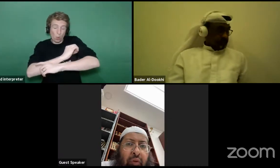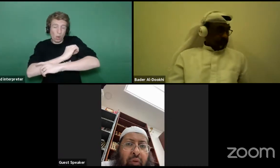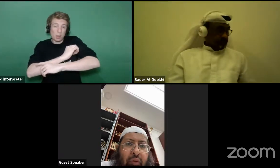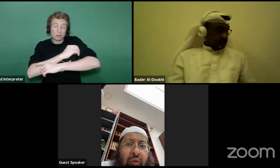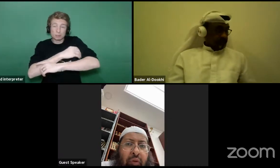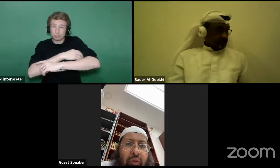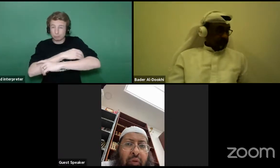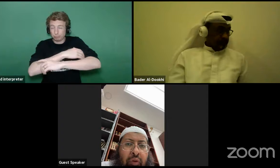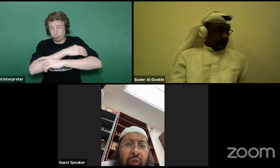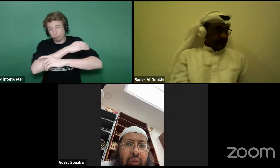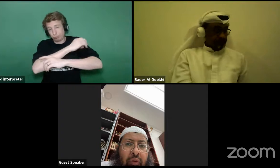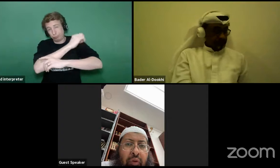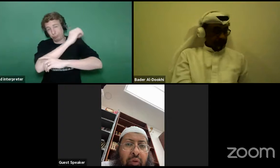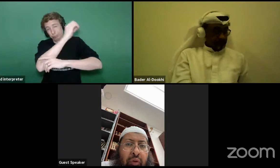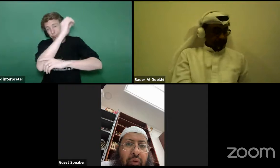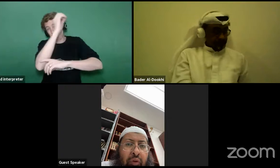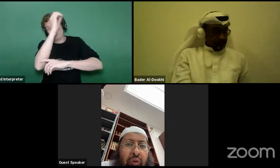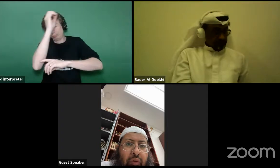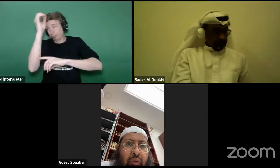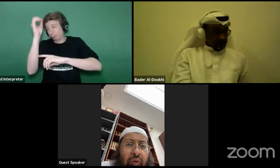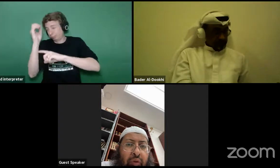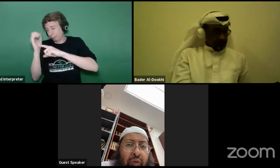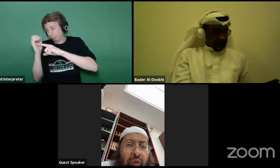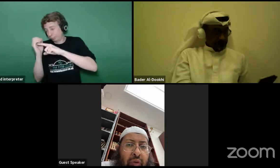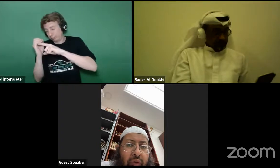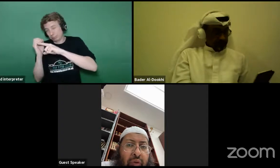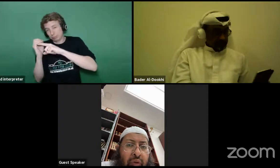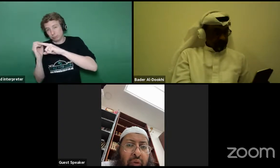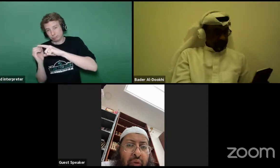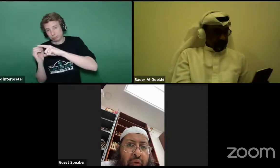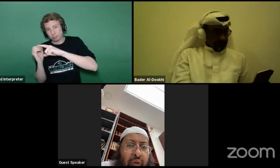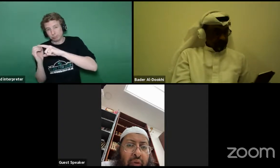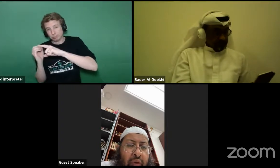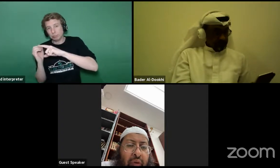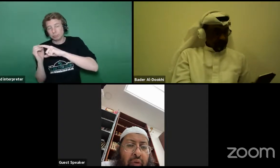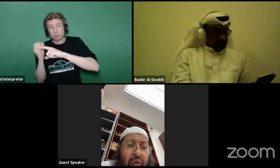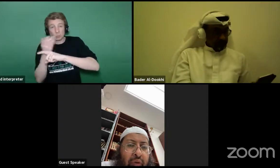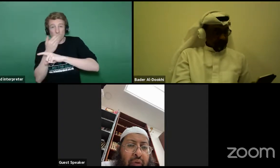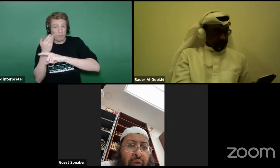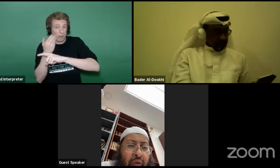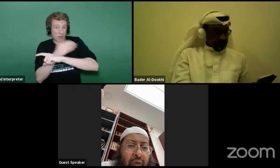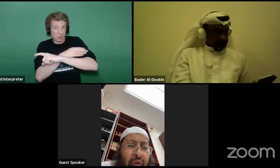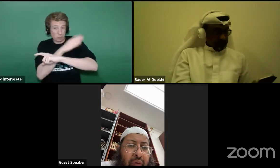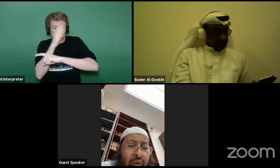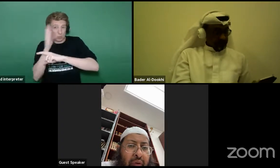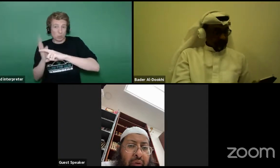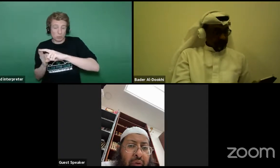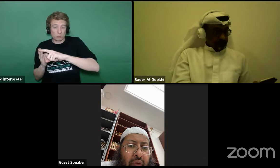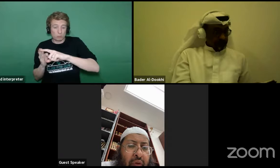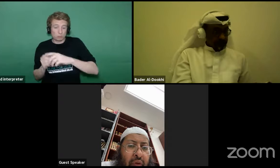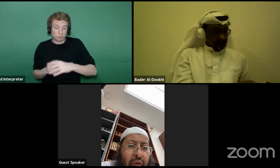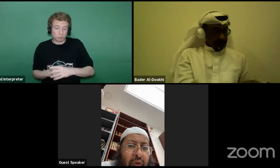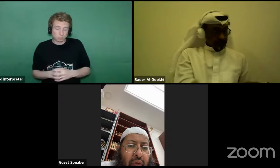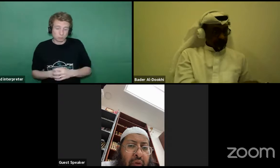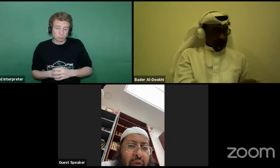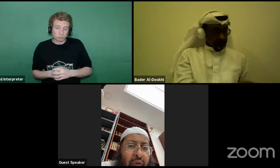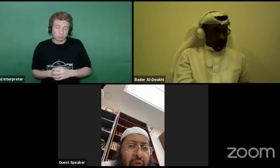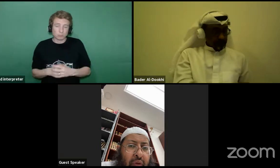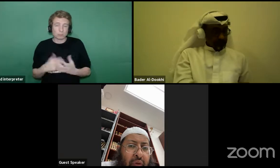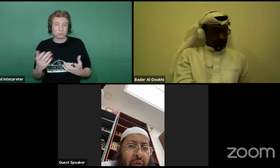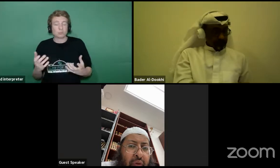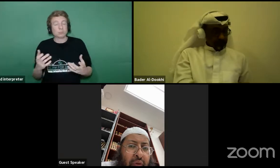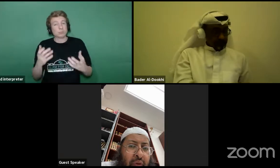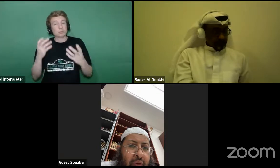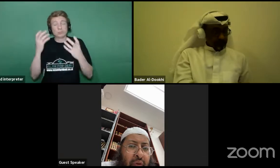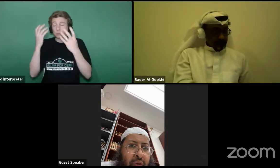setting of the sun. And this great act of worship is one of the